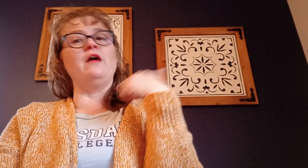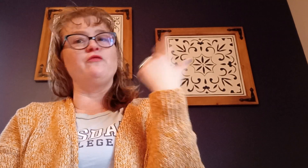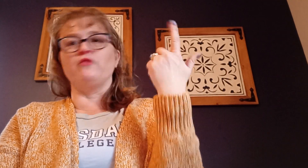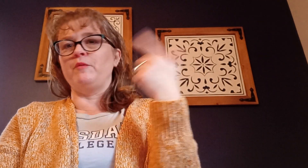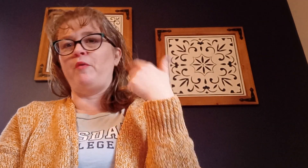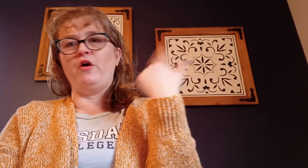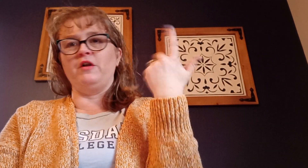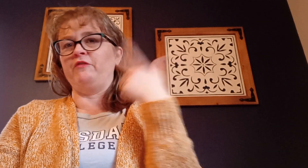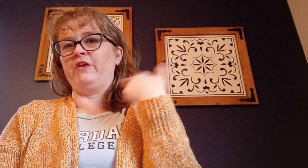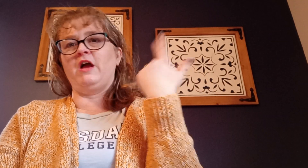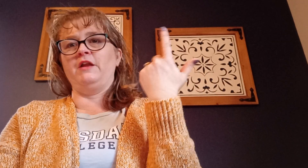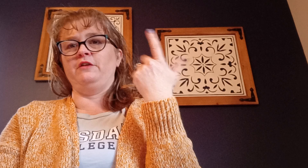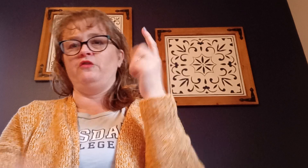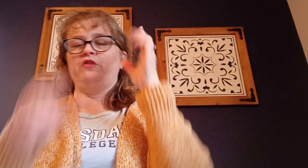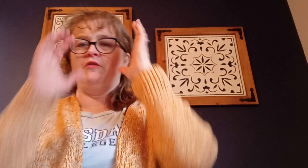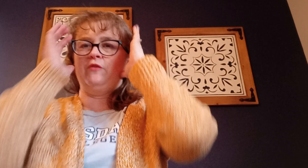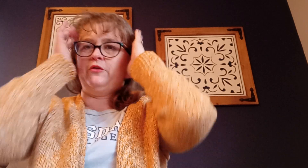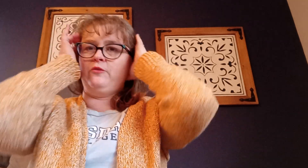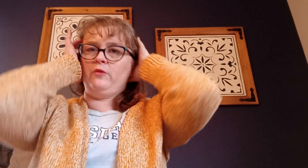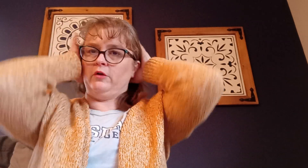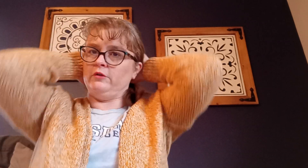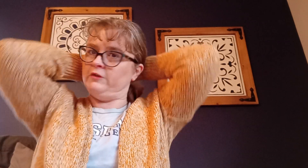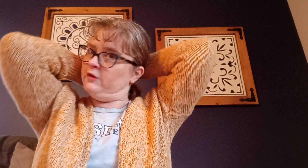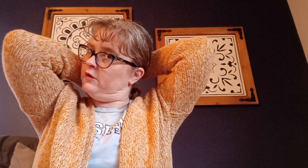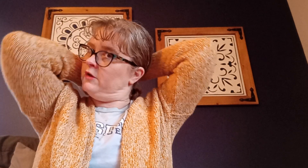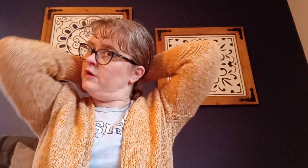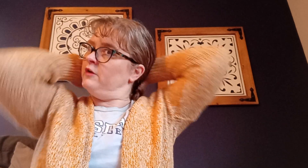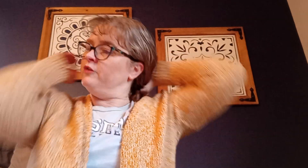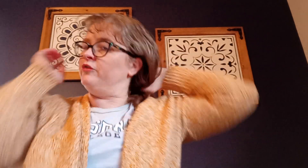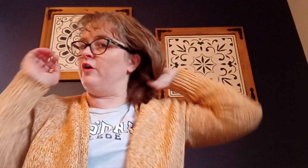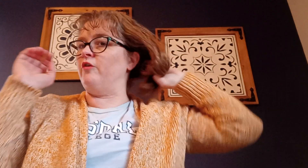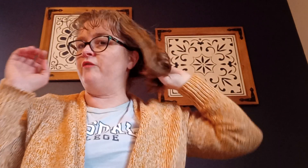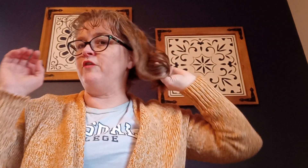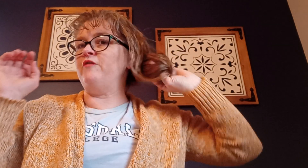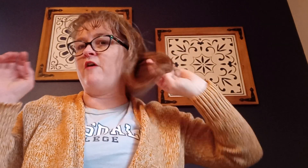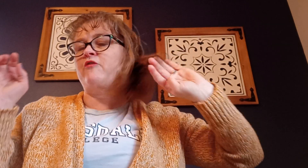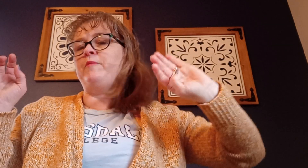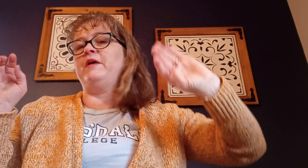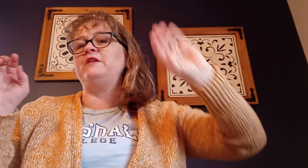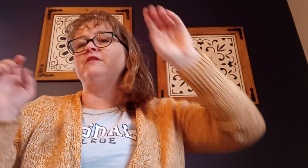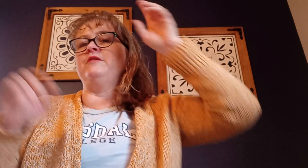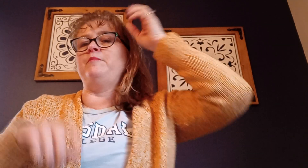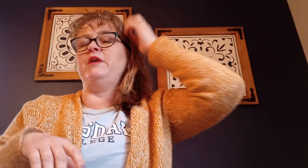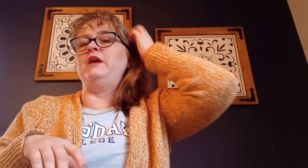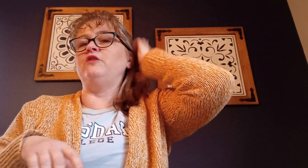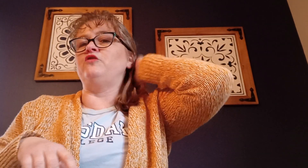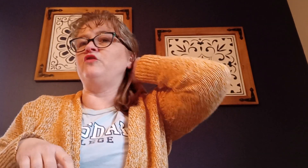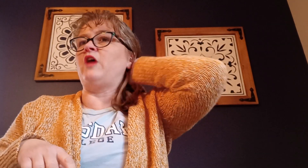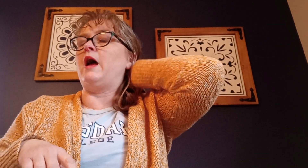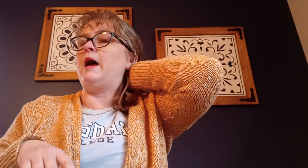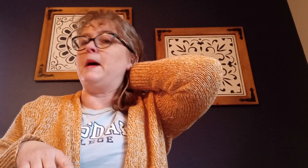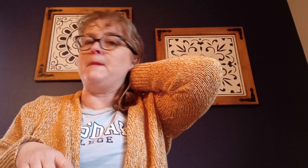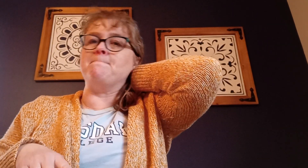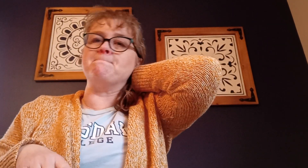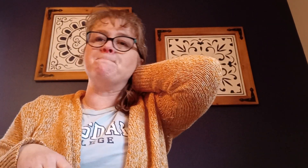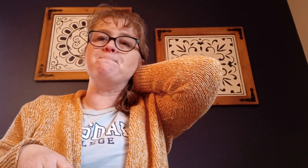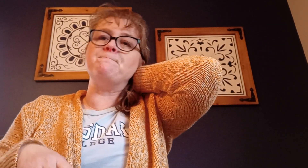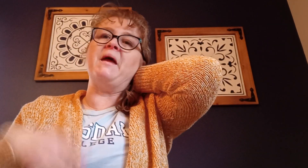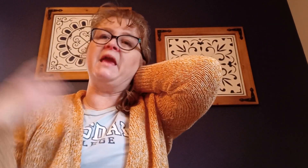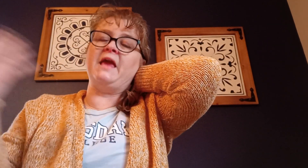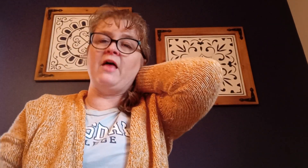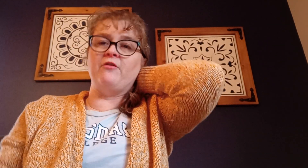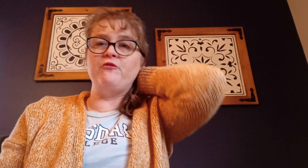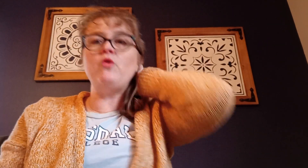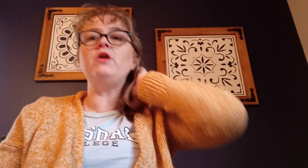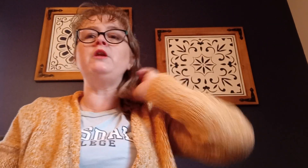every part of the continental shelf around the world. So if you've ever been to the beach in